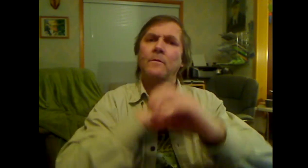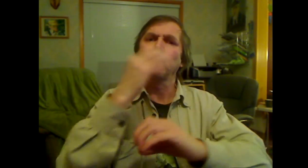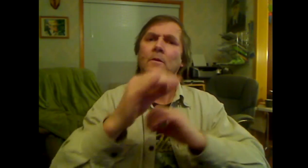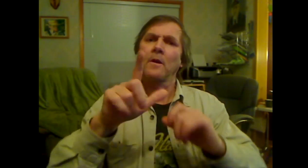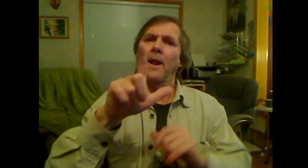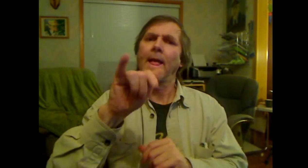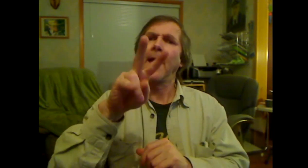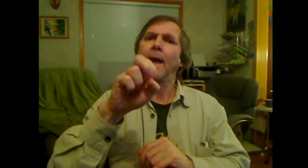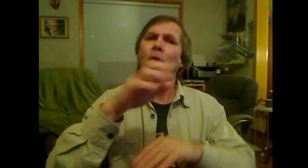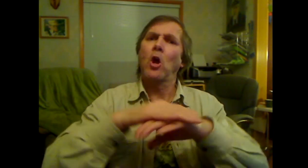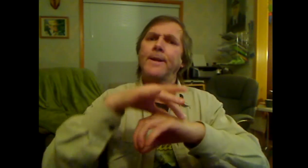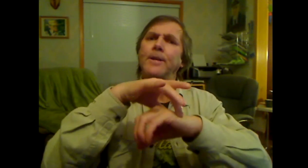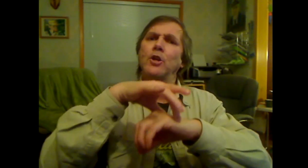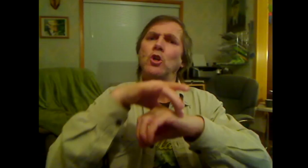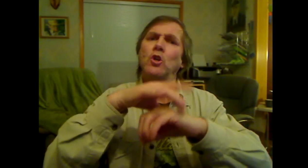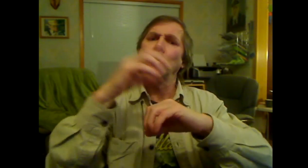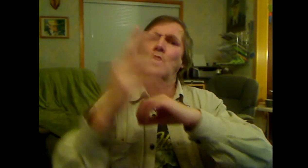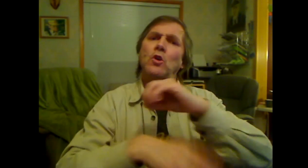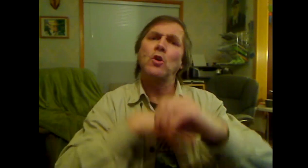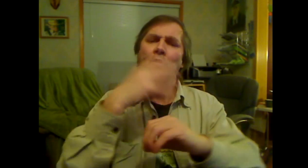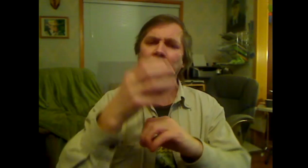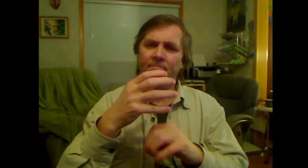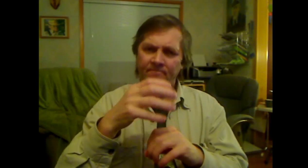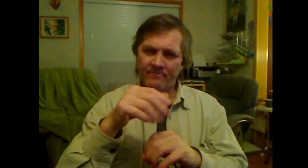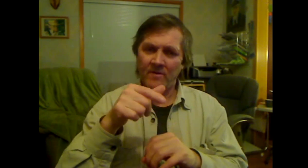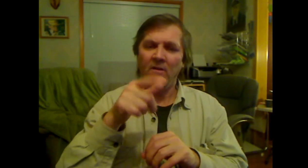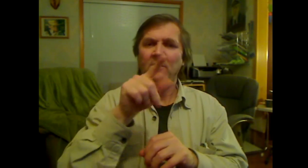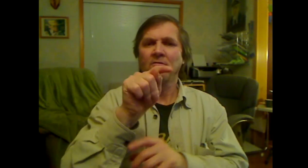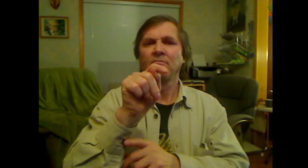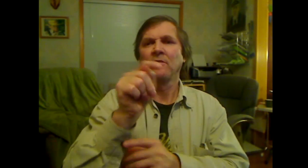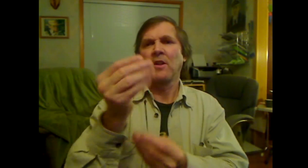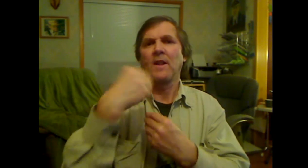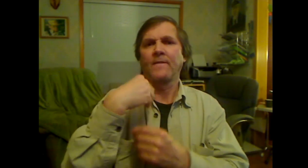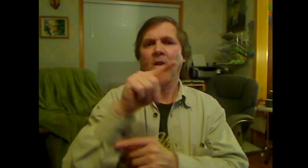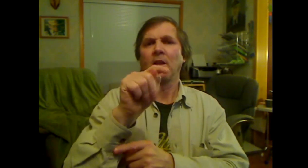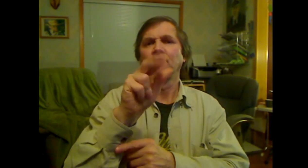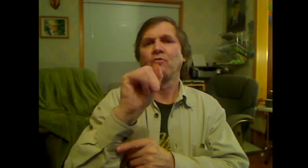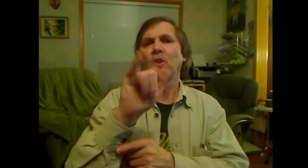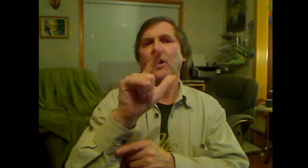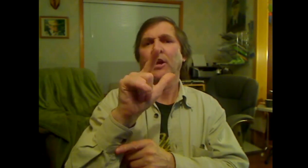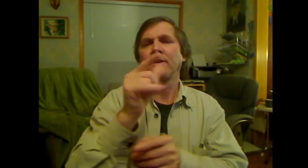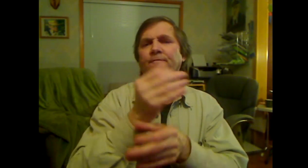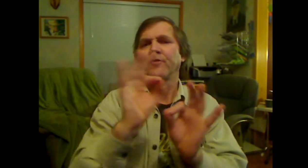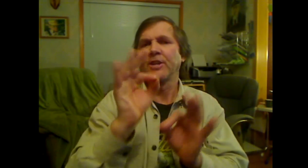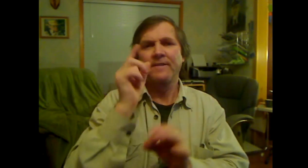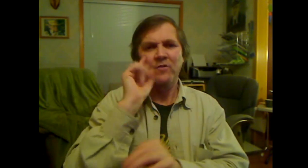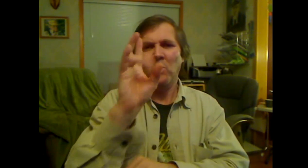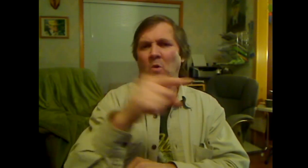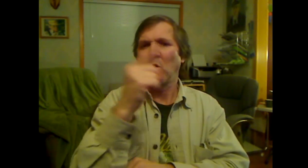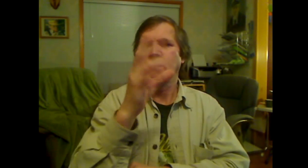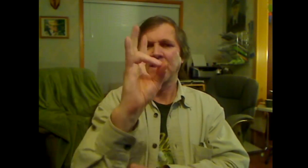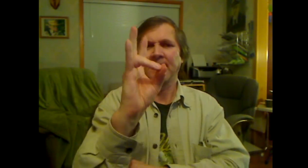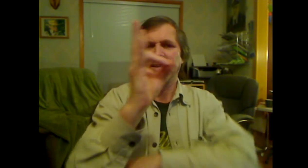But they used to like to beat me up regularly. And one time they caught me on the playground